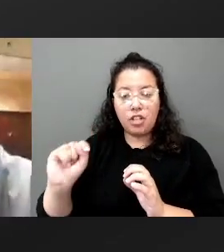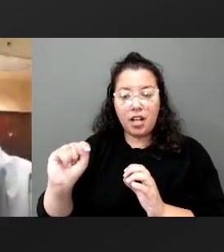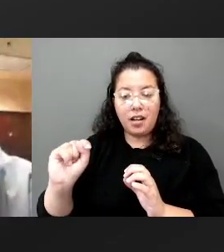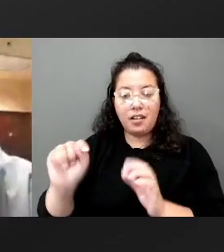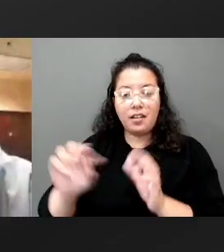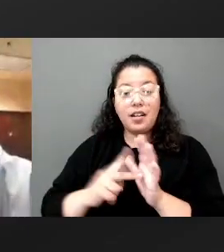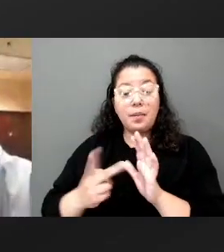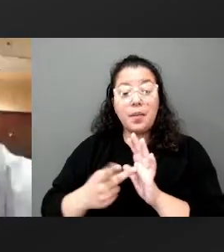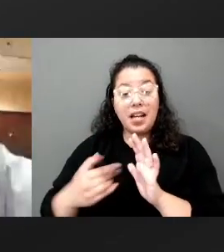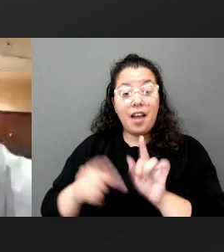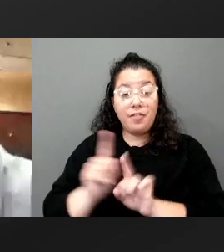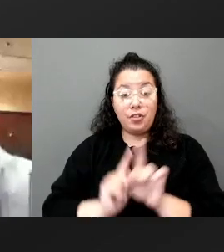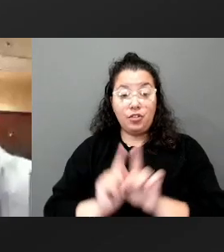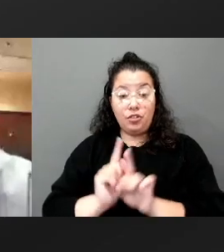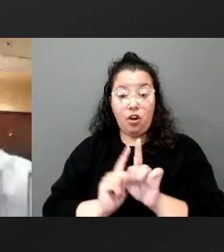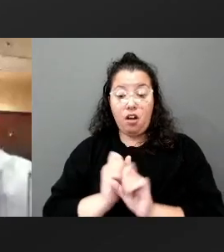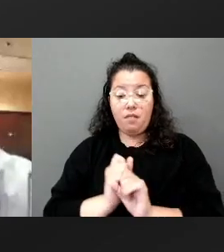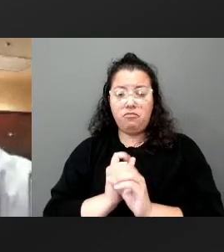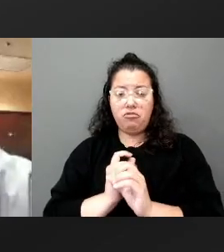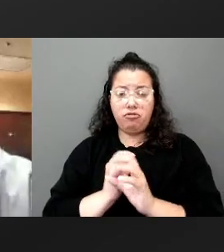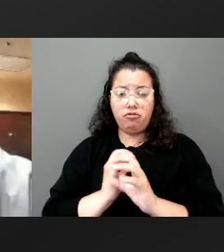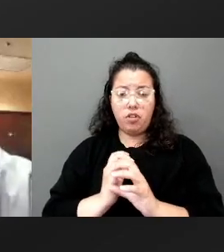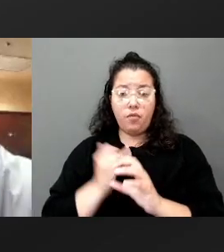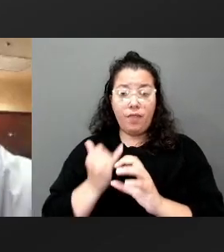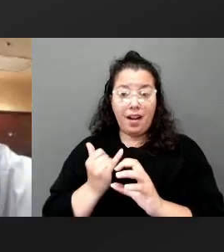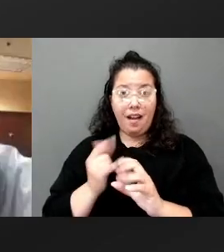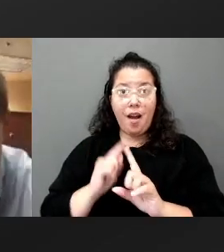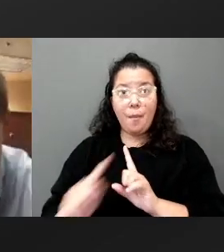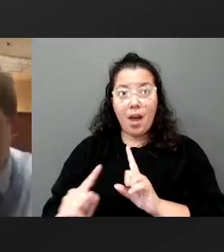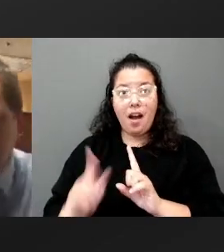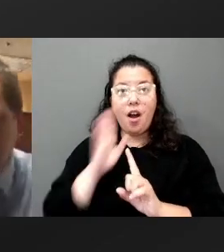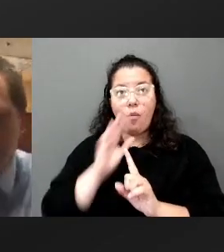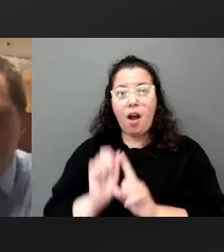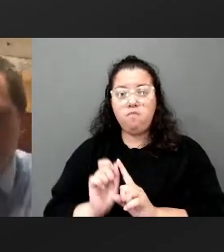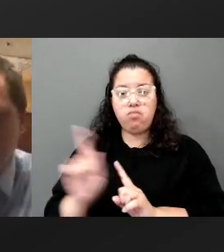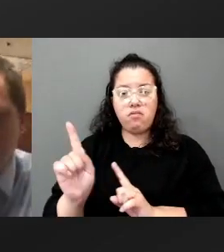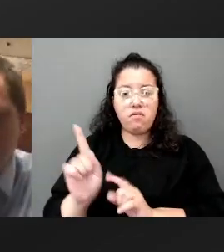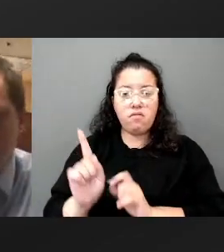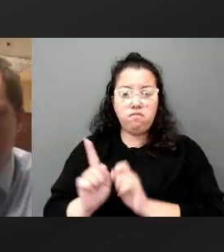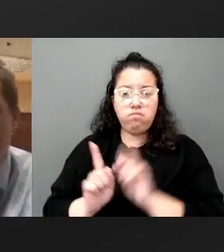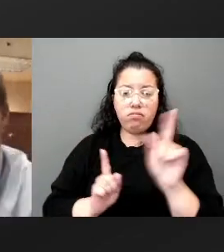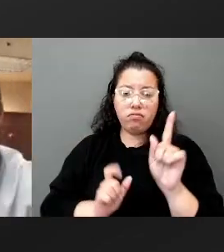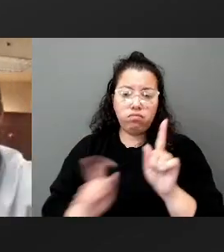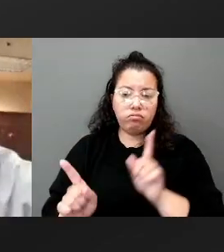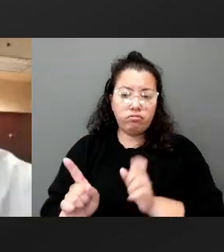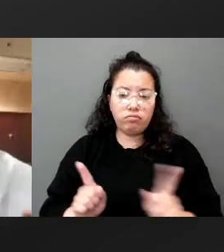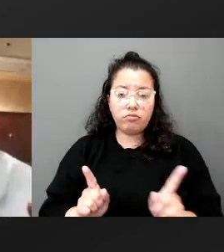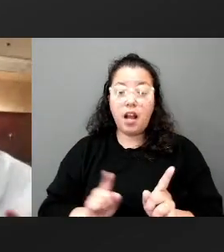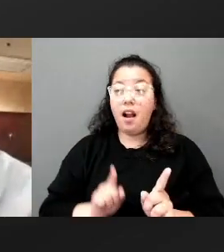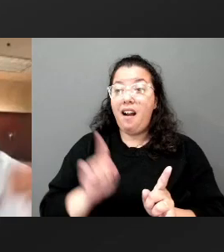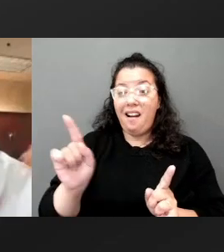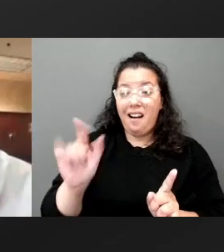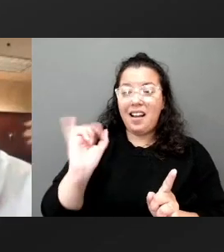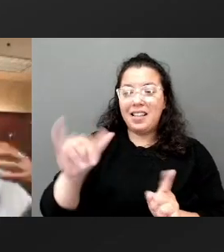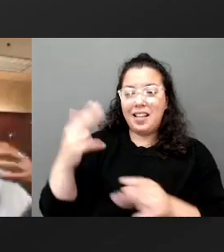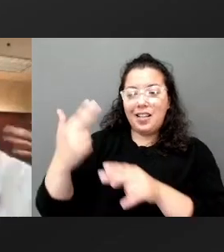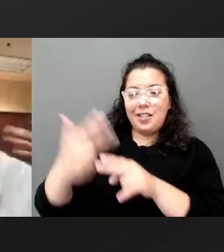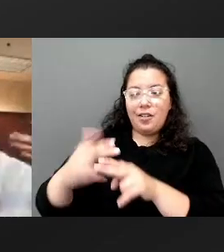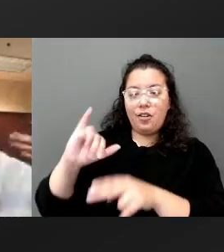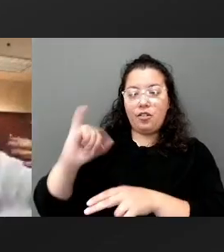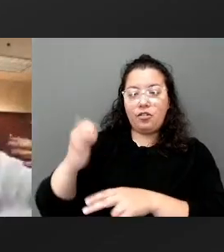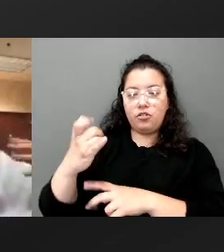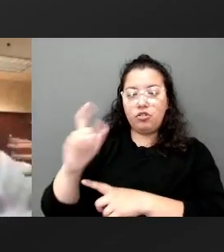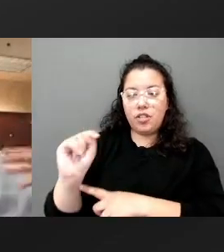at the moment. And what you see is below the star, the jet hits the cloud itself, and that creates what's called a bow shock.